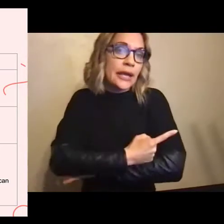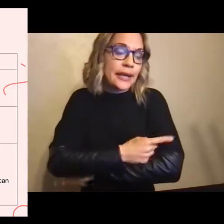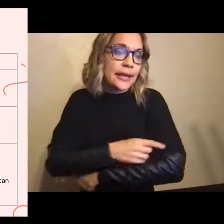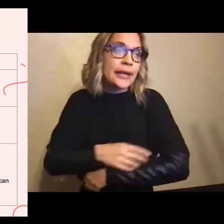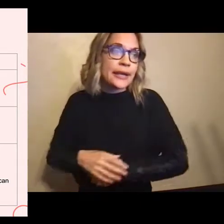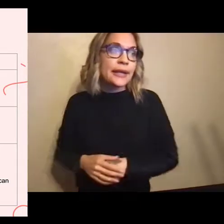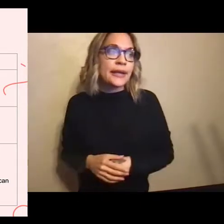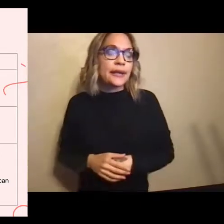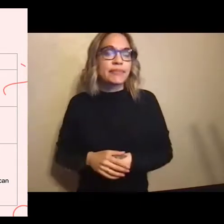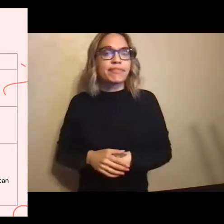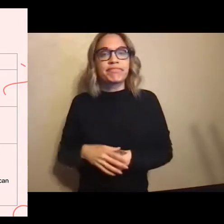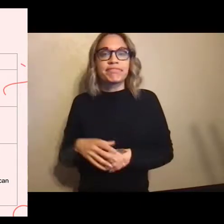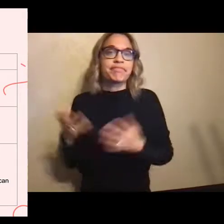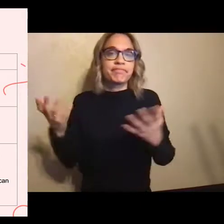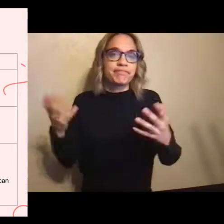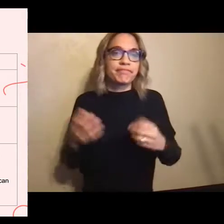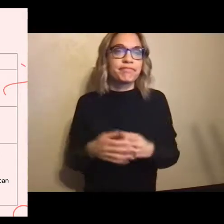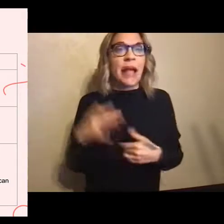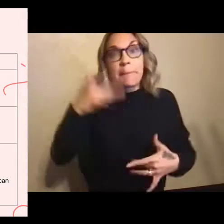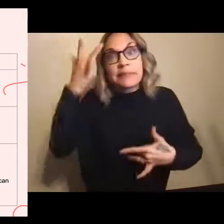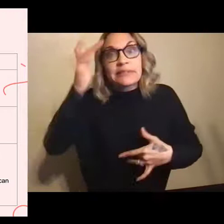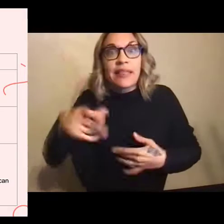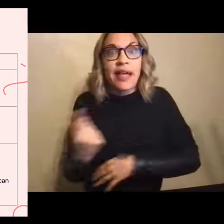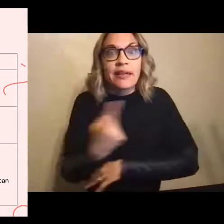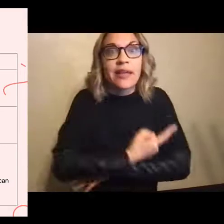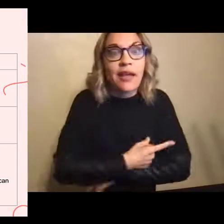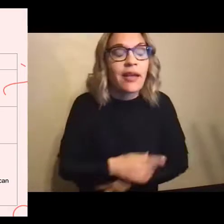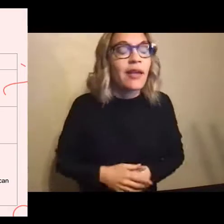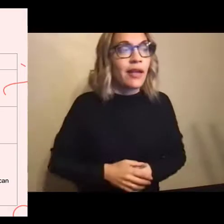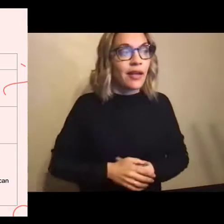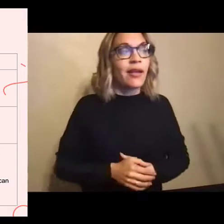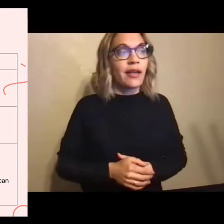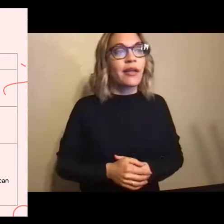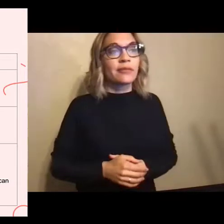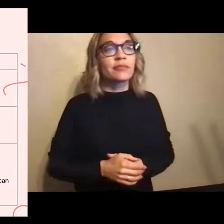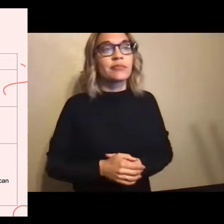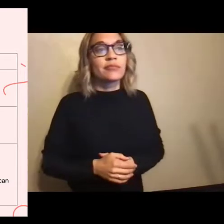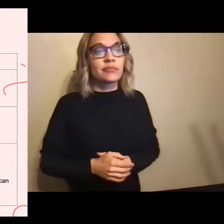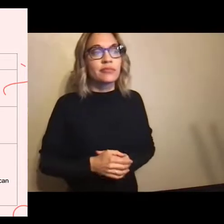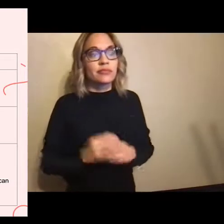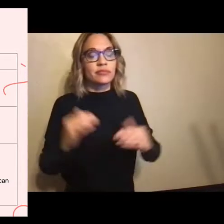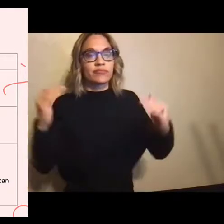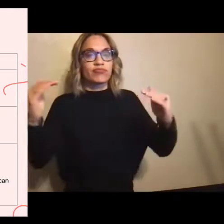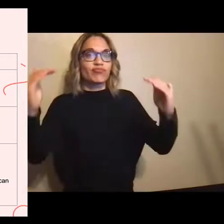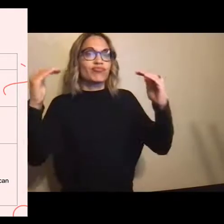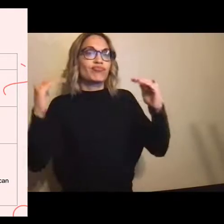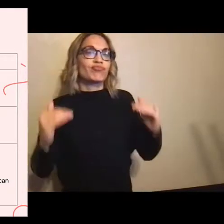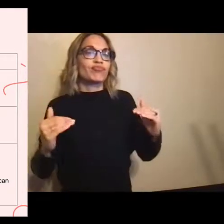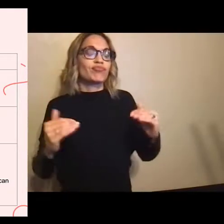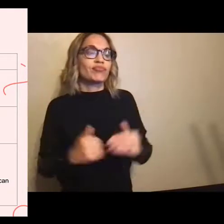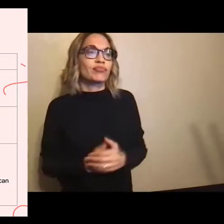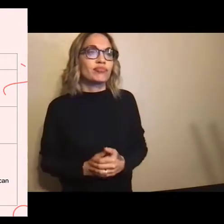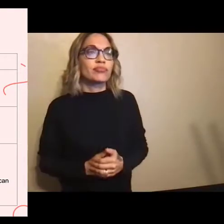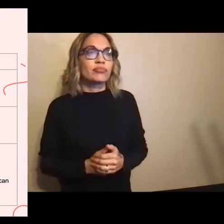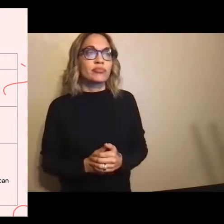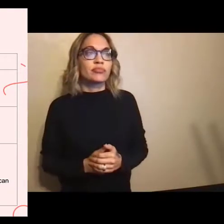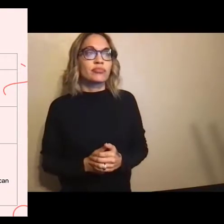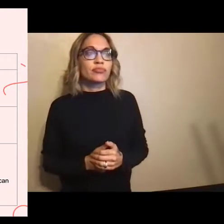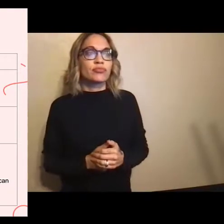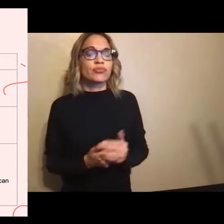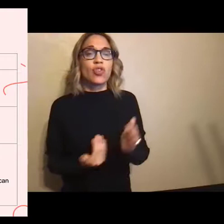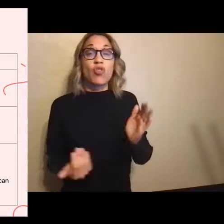report and you missed the day, you didn't come into work, and so you missed the deadline. Oh, you're sick that day, perhaps. Maybe that chronically happens.